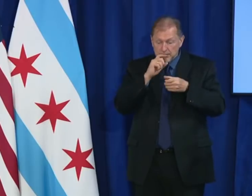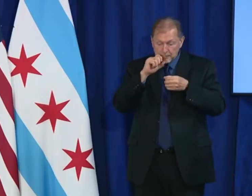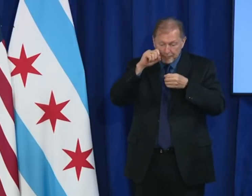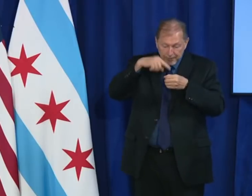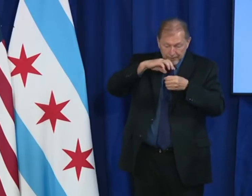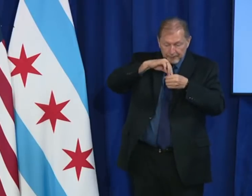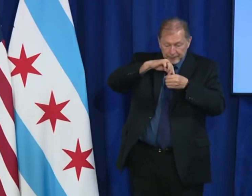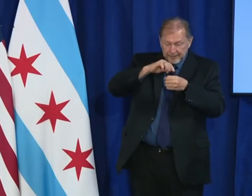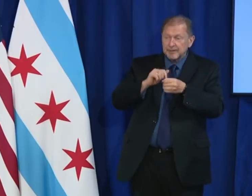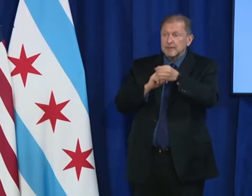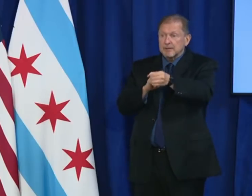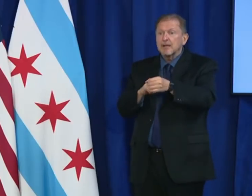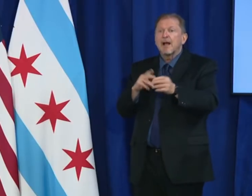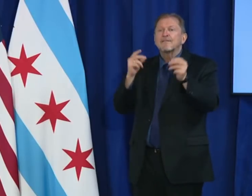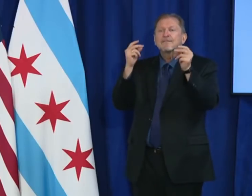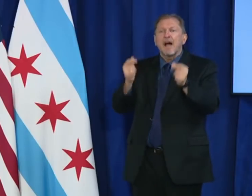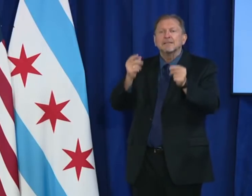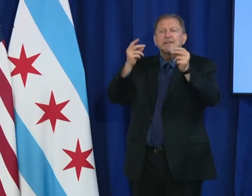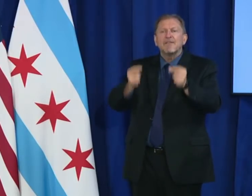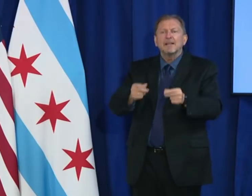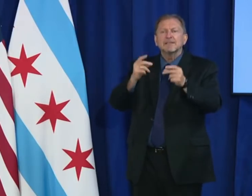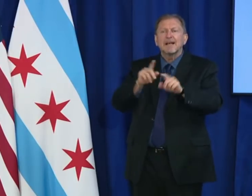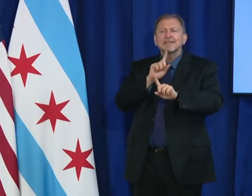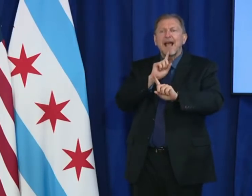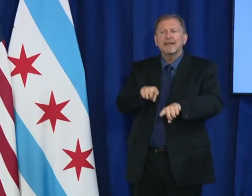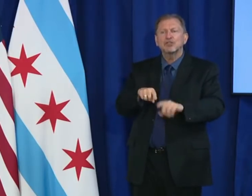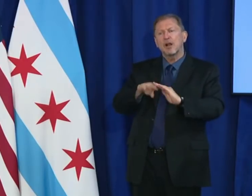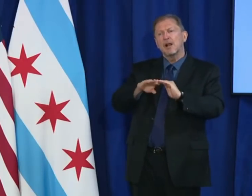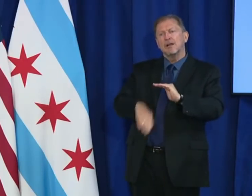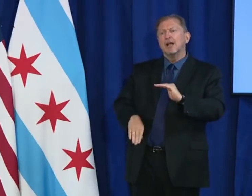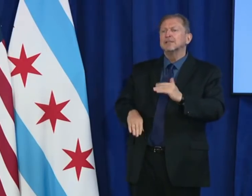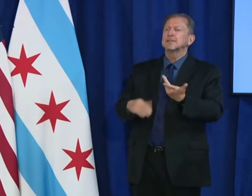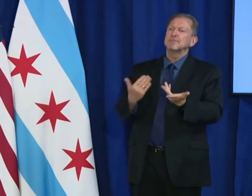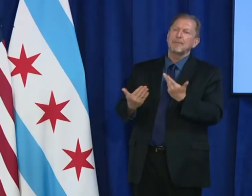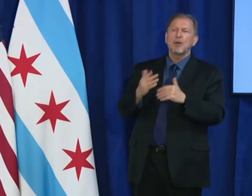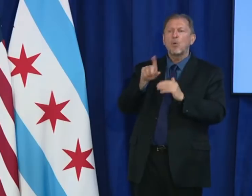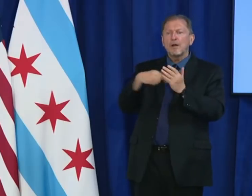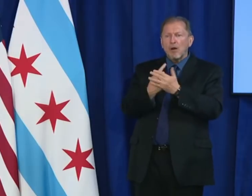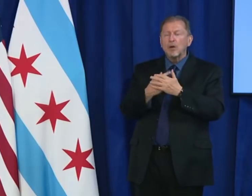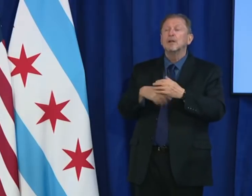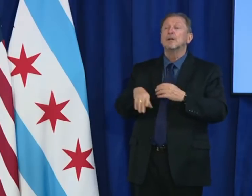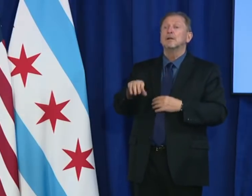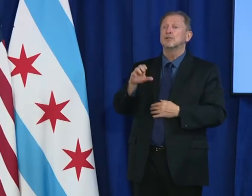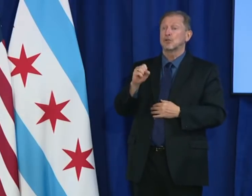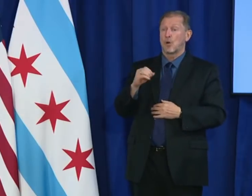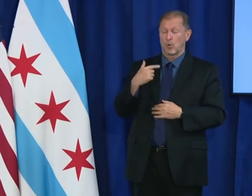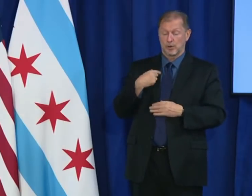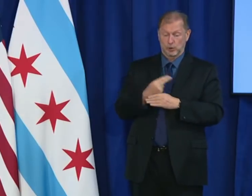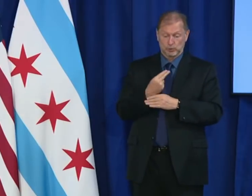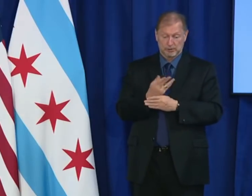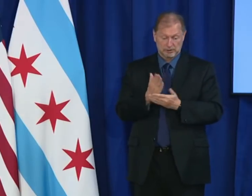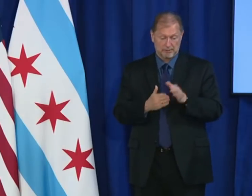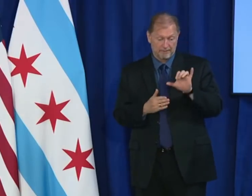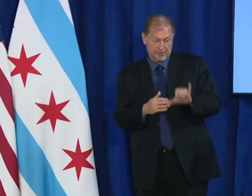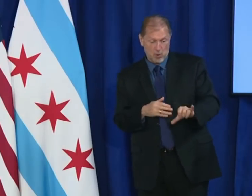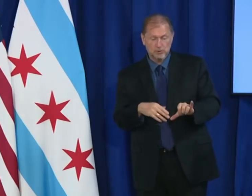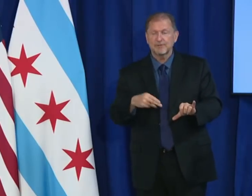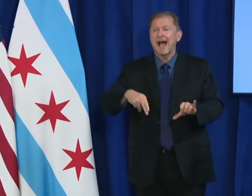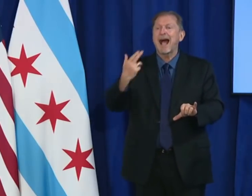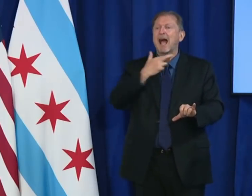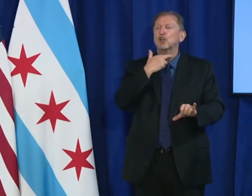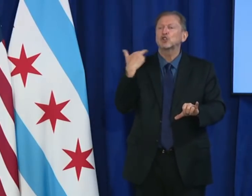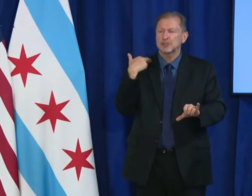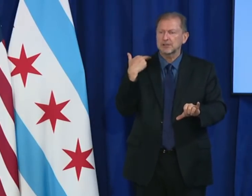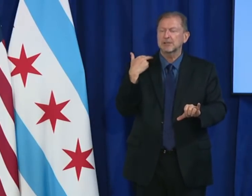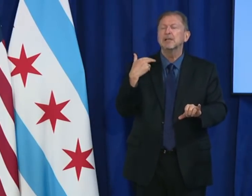distributed to federally qualified health centers and others. We're starting to also use some of those in some of our higher risk